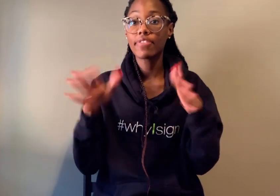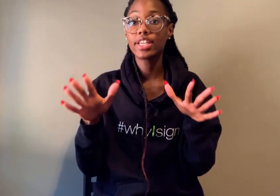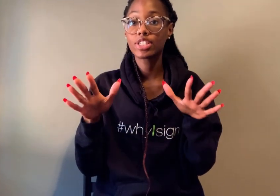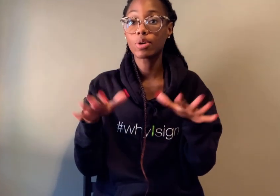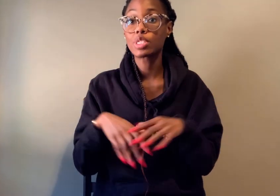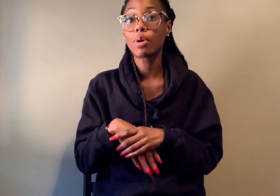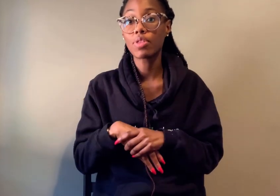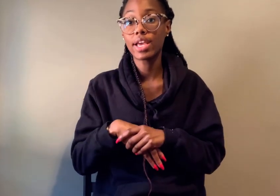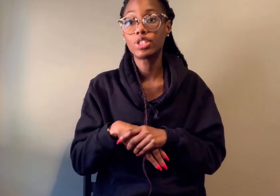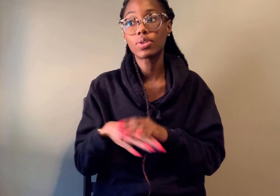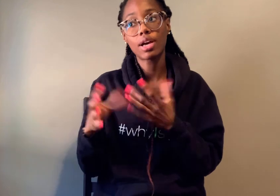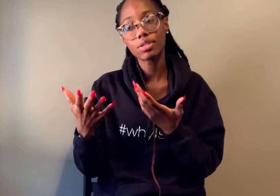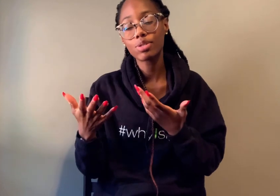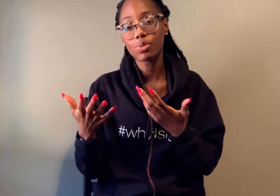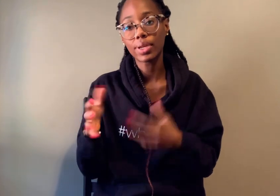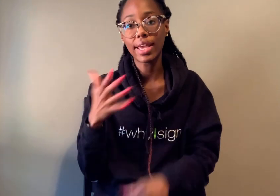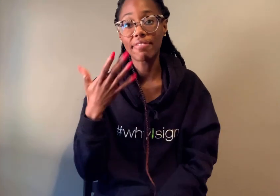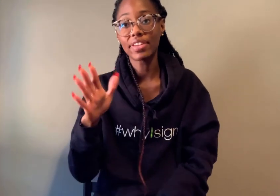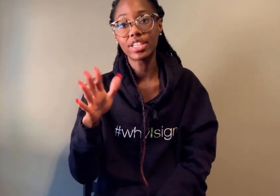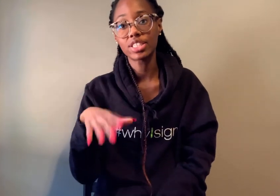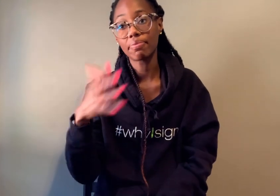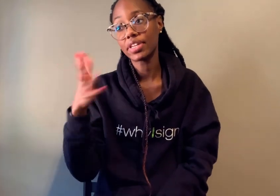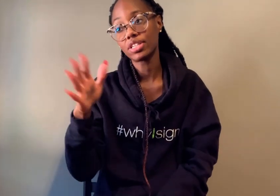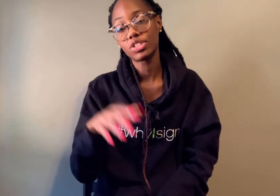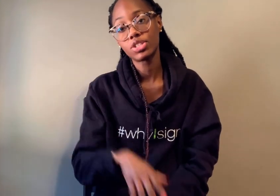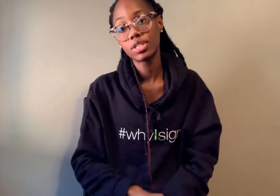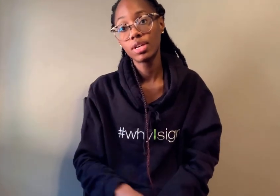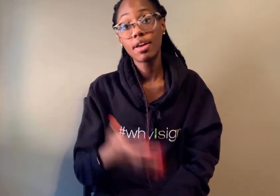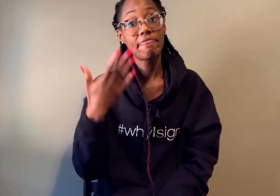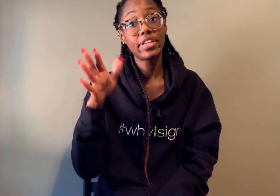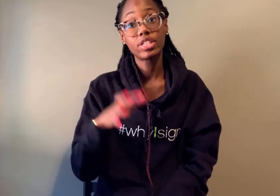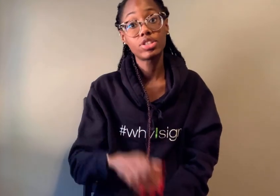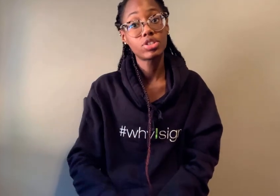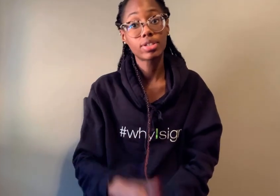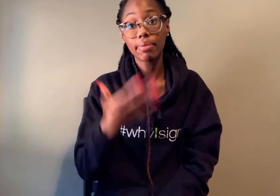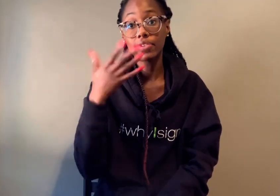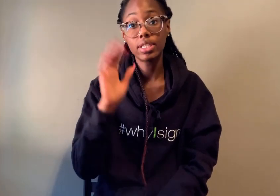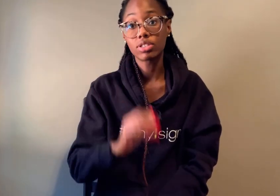finished. So it's both hands. You can also use one hand, finish. I'm finished. I'm